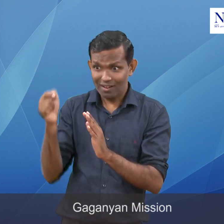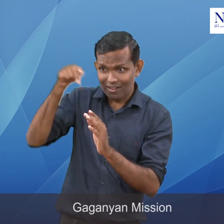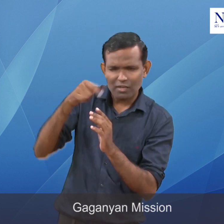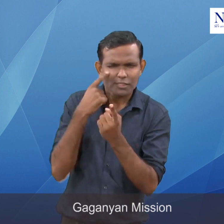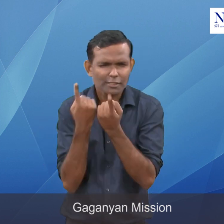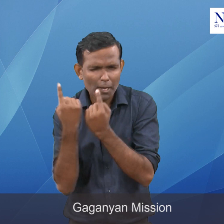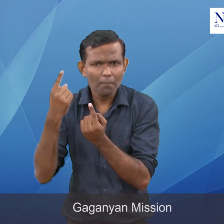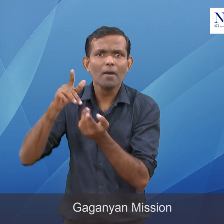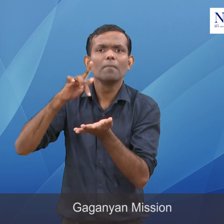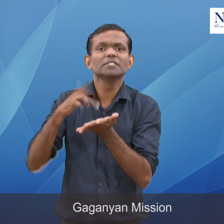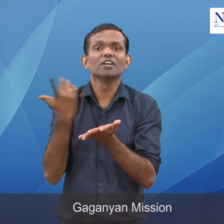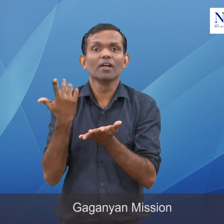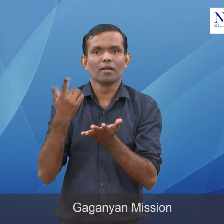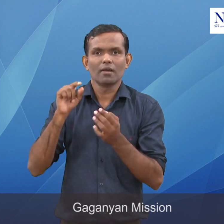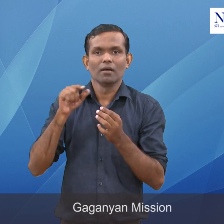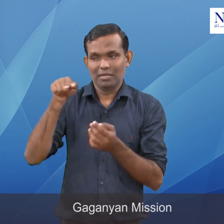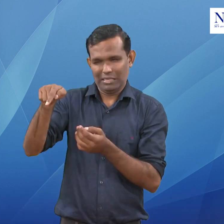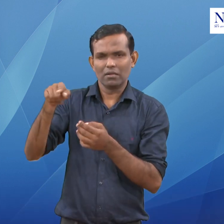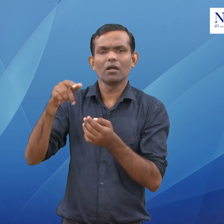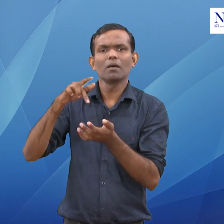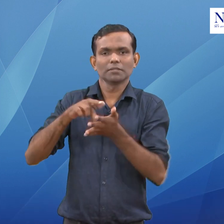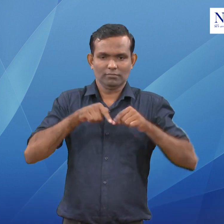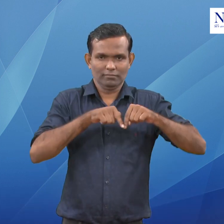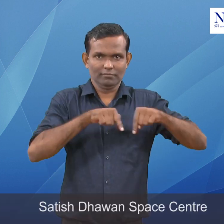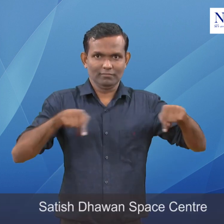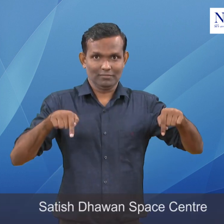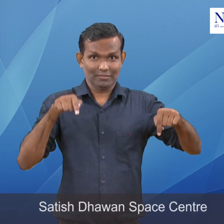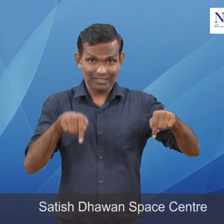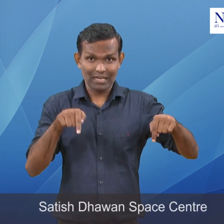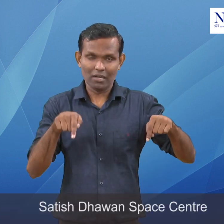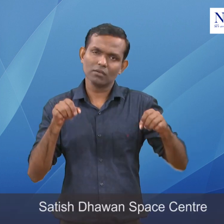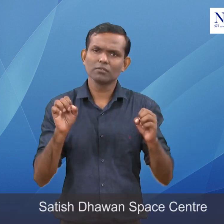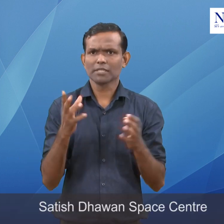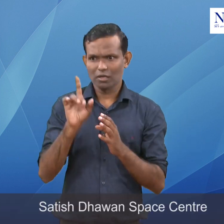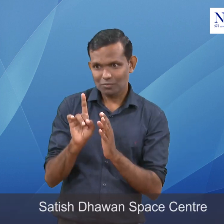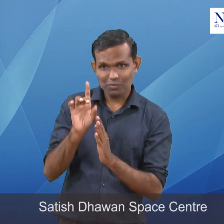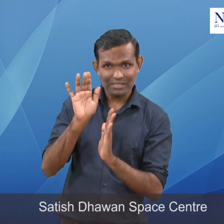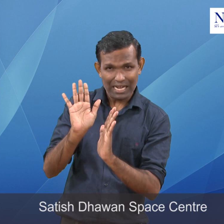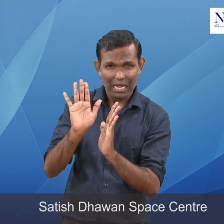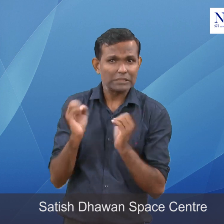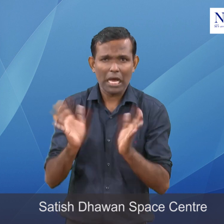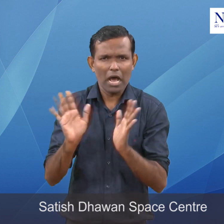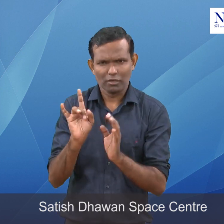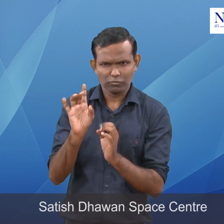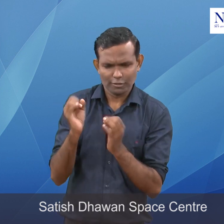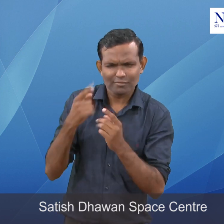the Indian astronauts will be housed. The test involves launching the module into outer space, bringing it back to Earth,